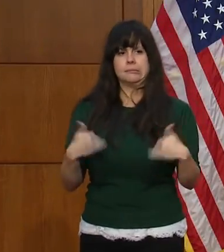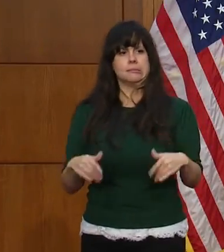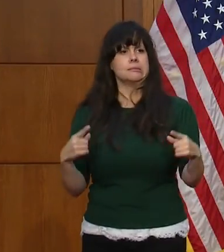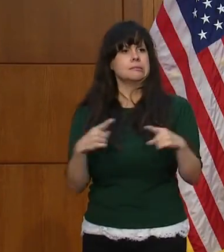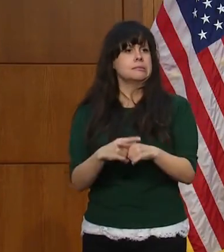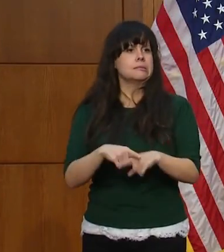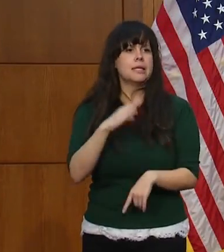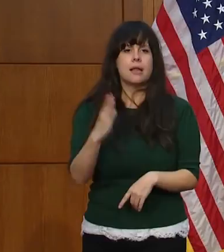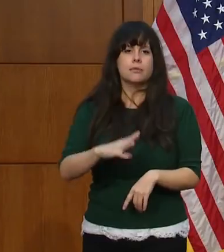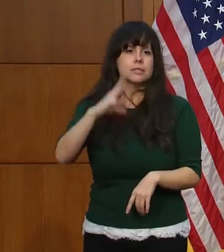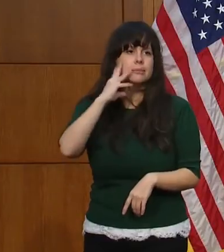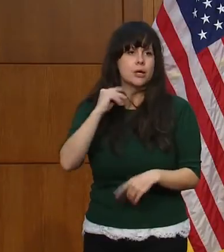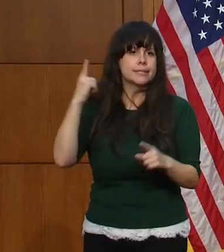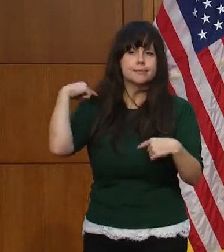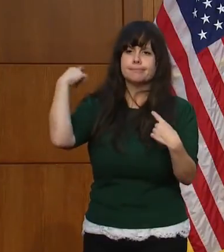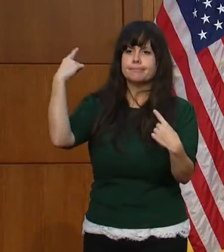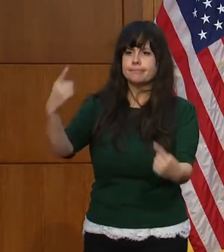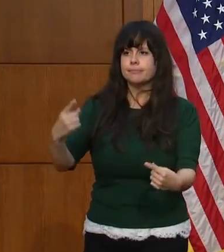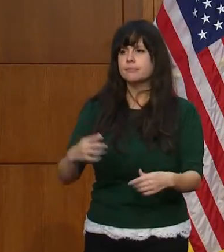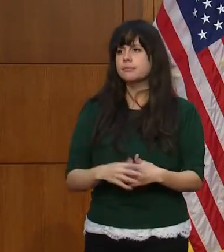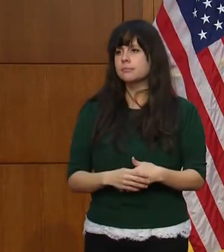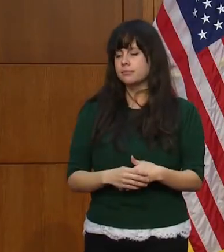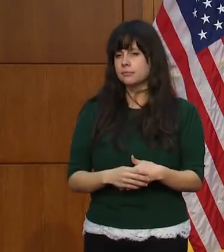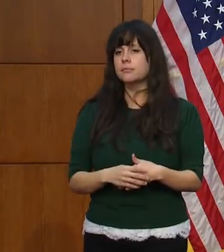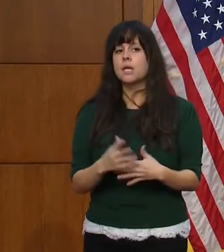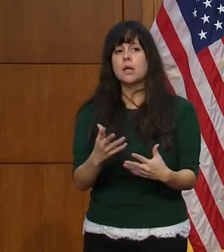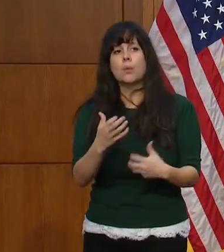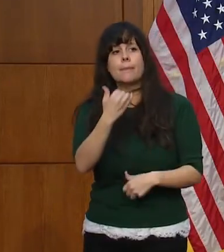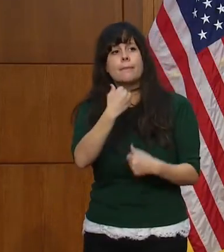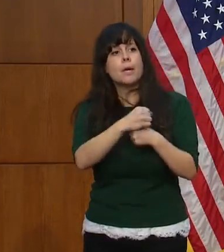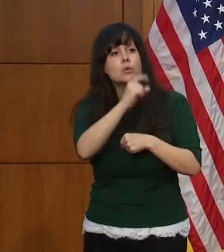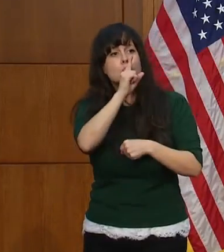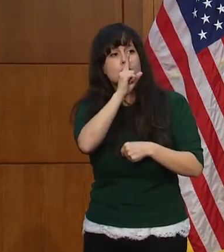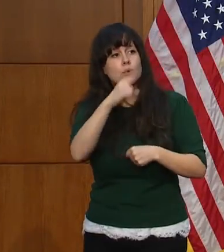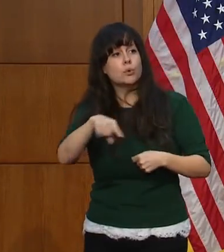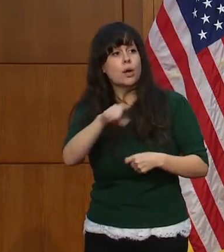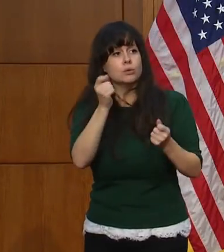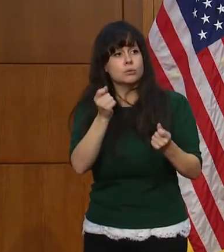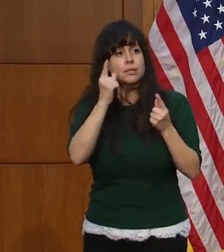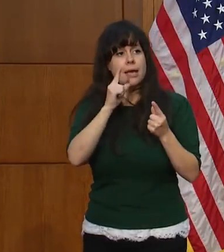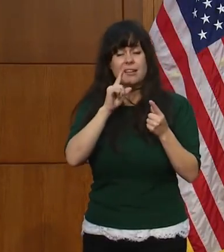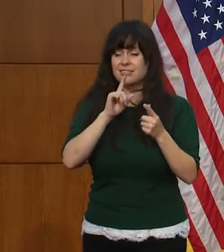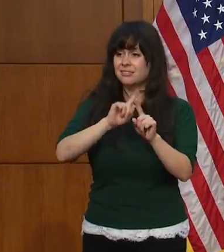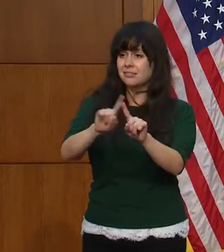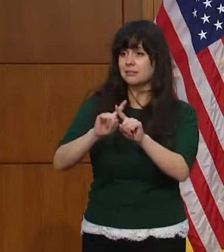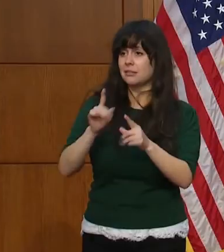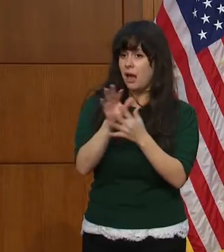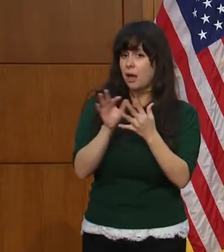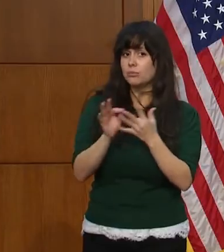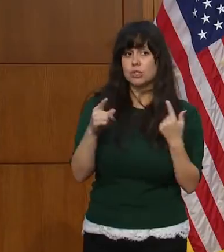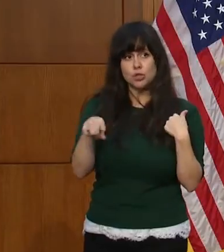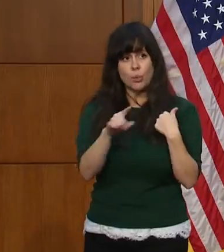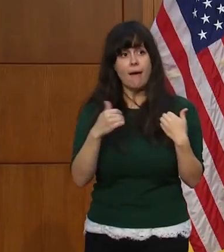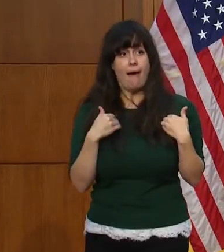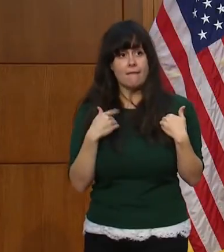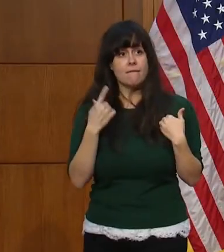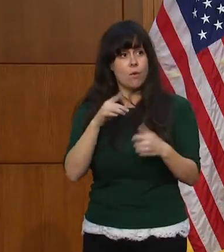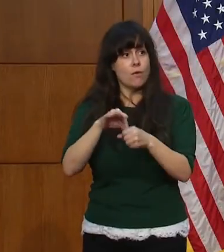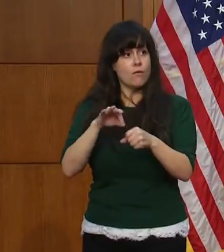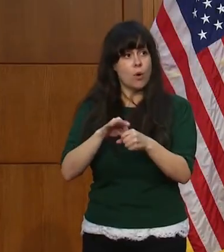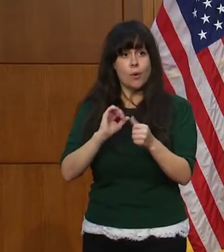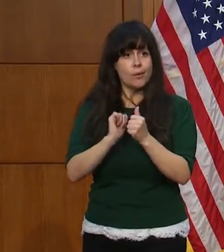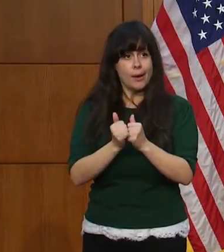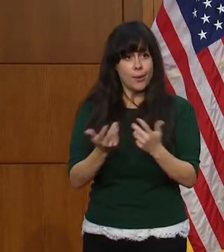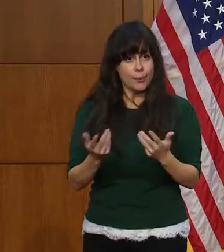ever experienced. I want to make sure that you understand all of your options that you have for casting your ballot